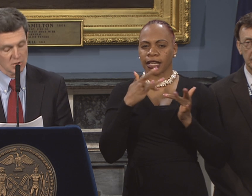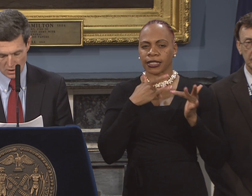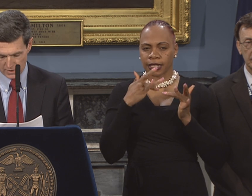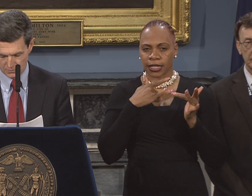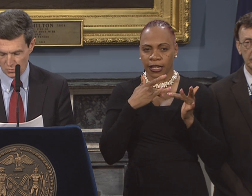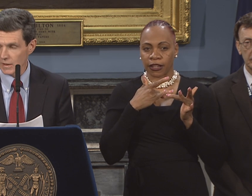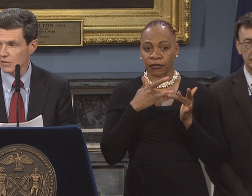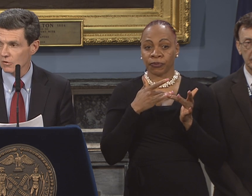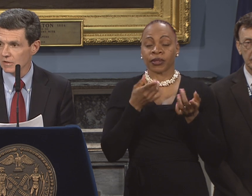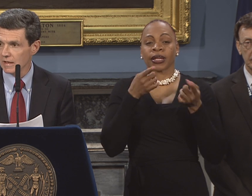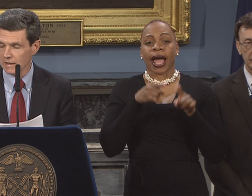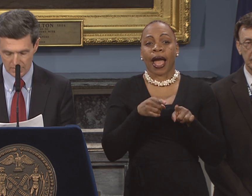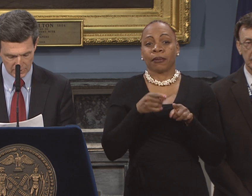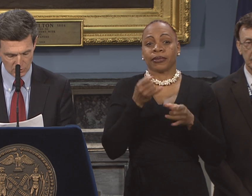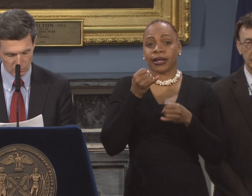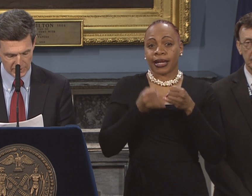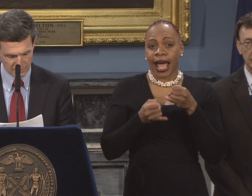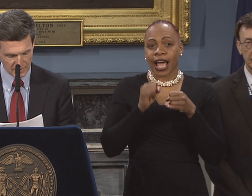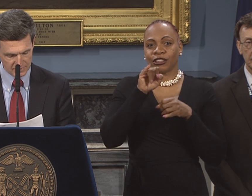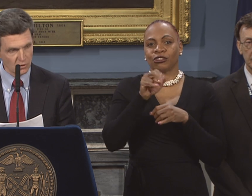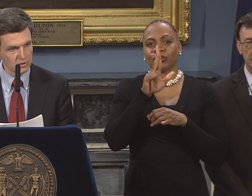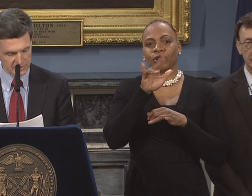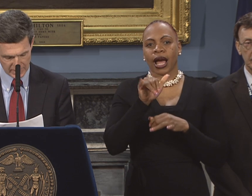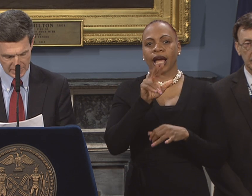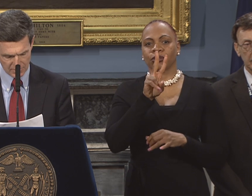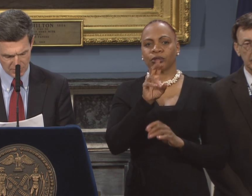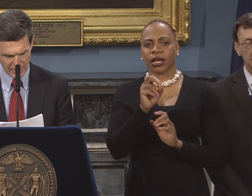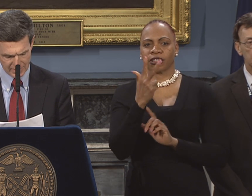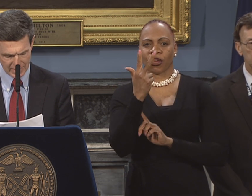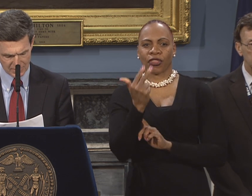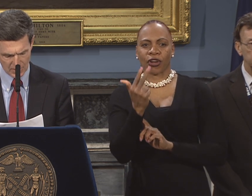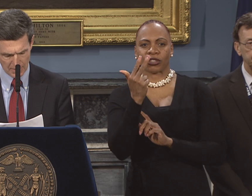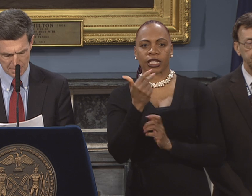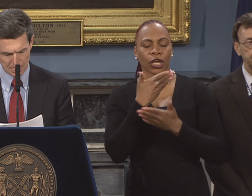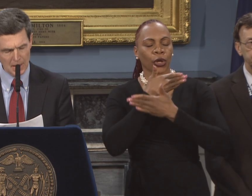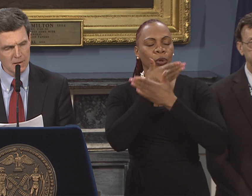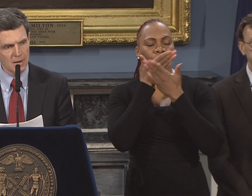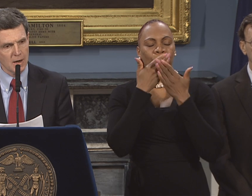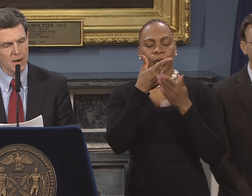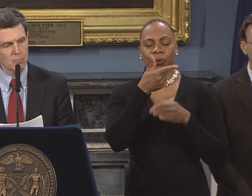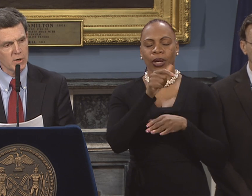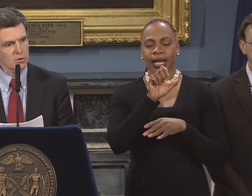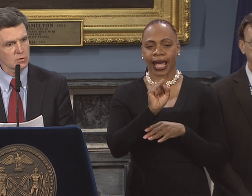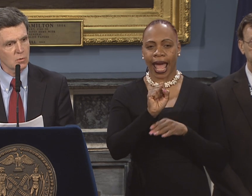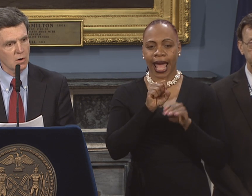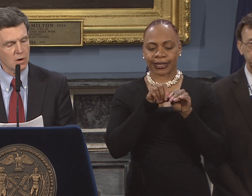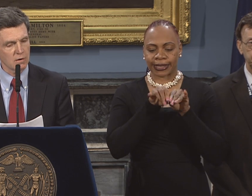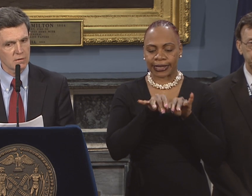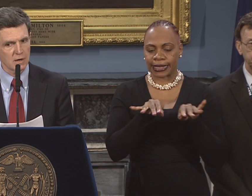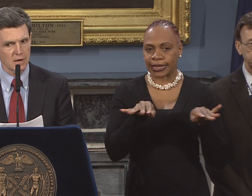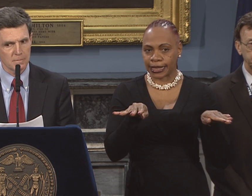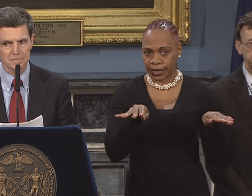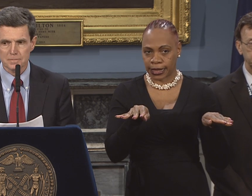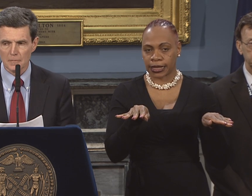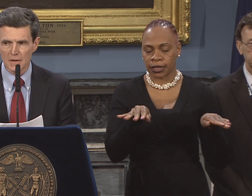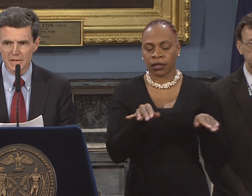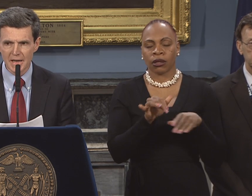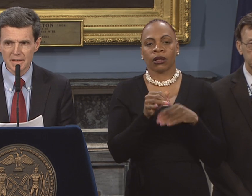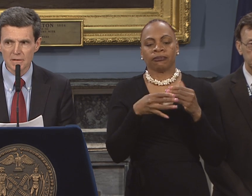pipe in July of 2013, and no leaks identified at that time. We also